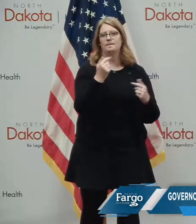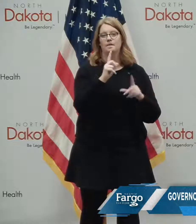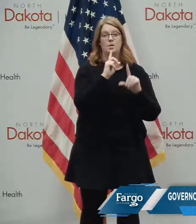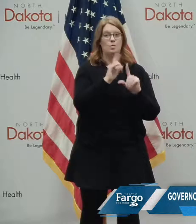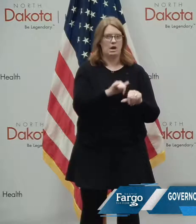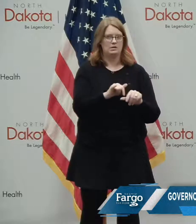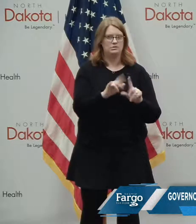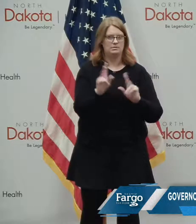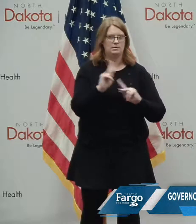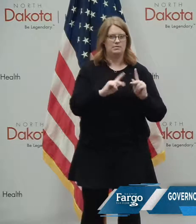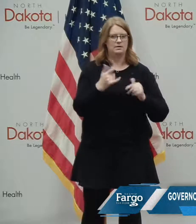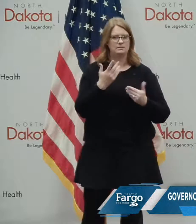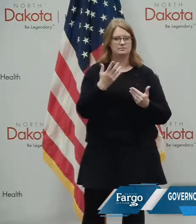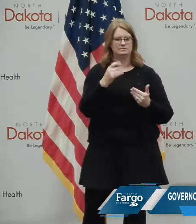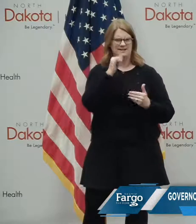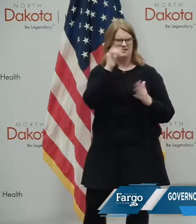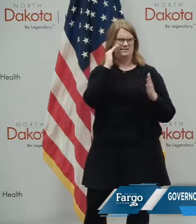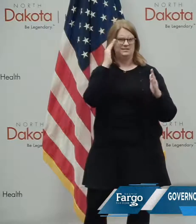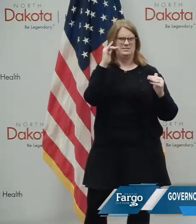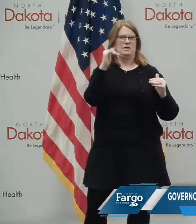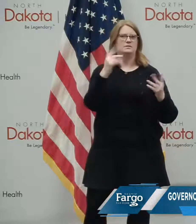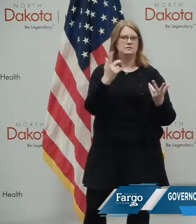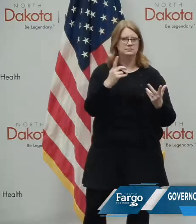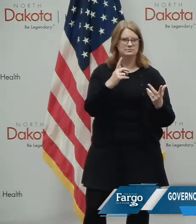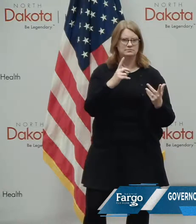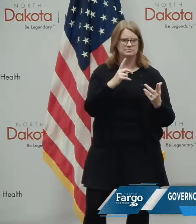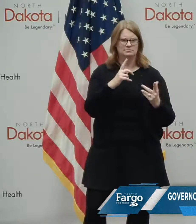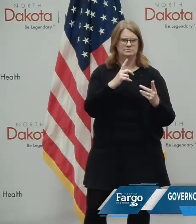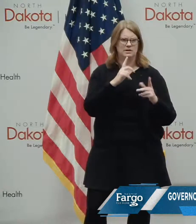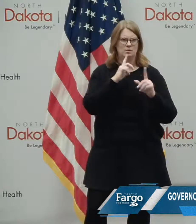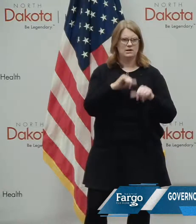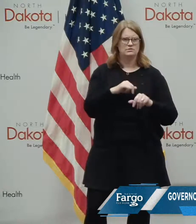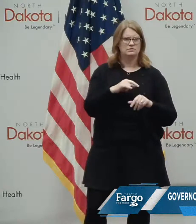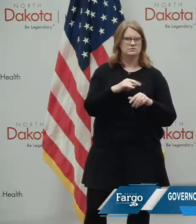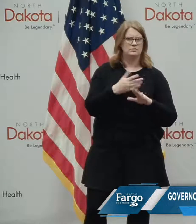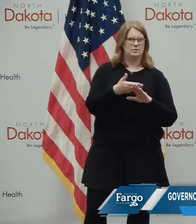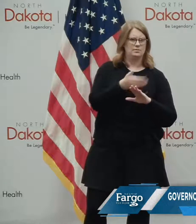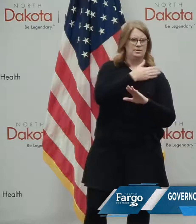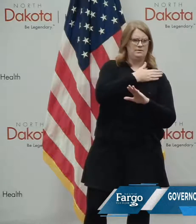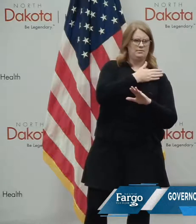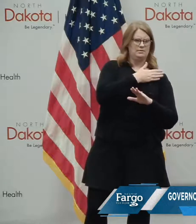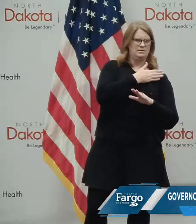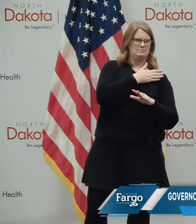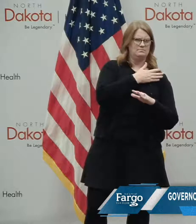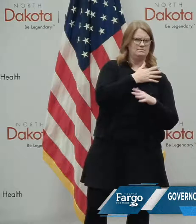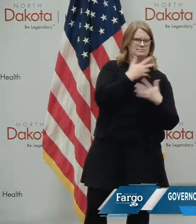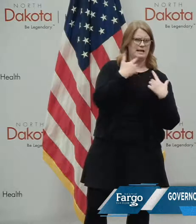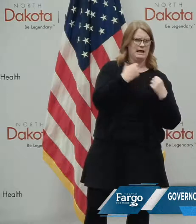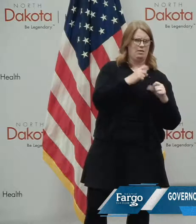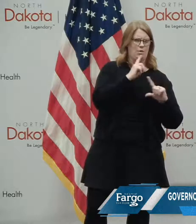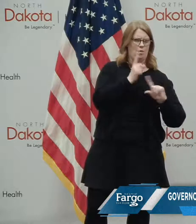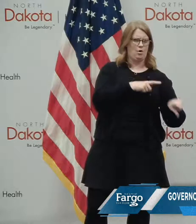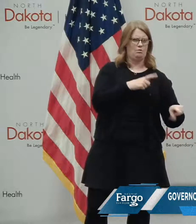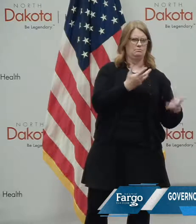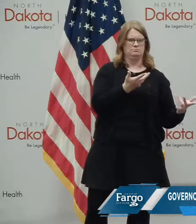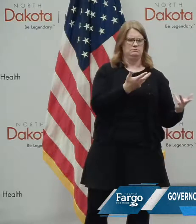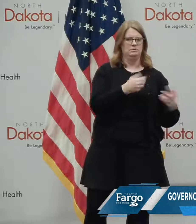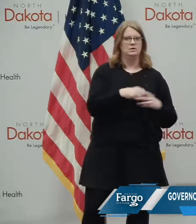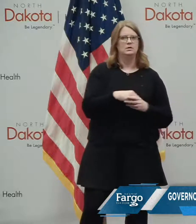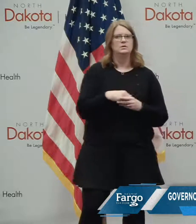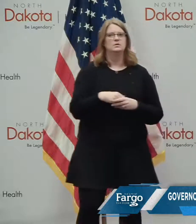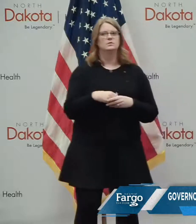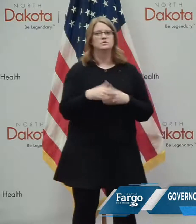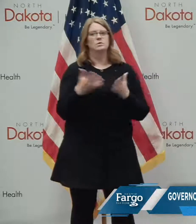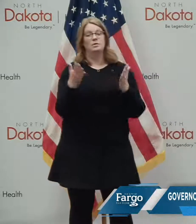people might have to a previously existing health order, which we amended. So then when you ask a